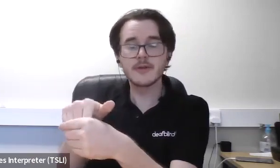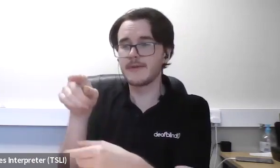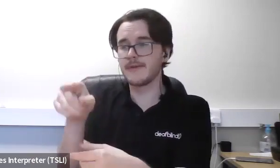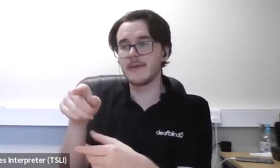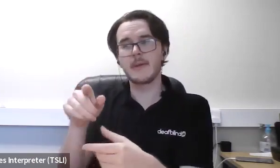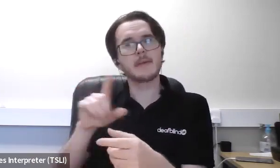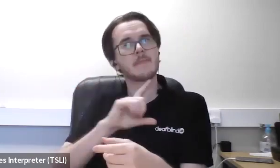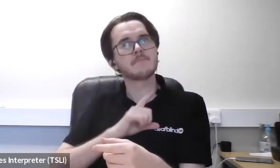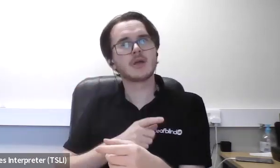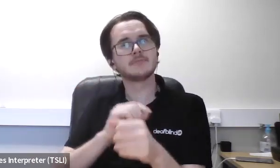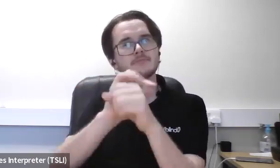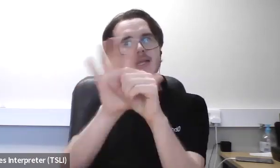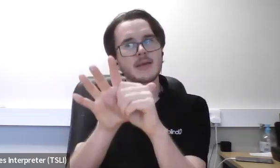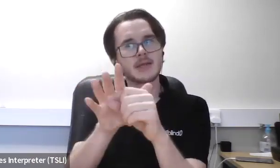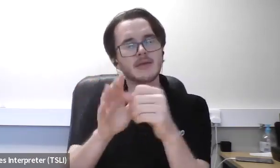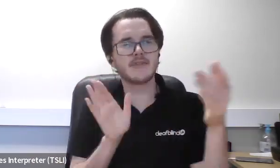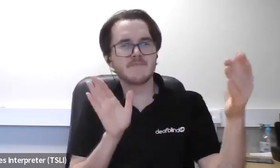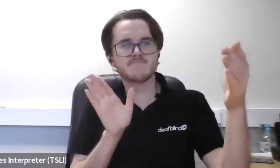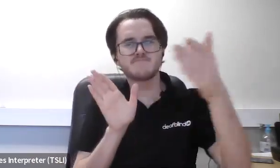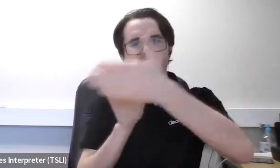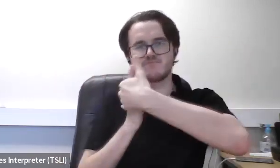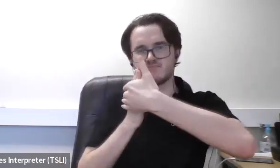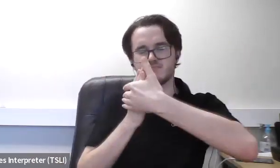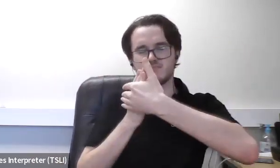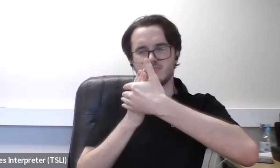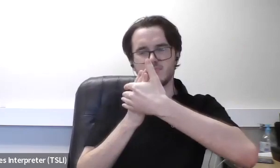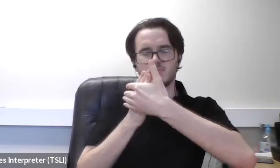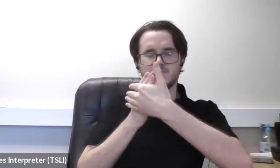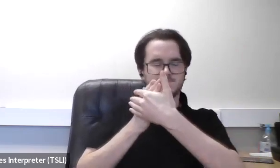"that door is closed tightly again."